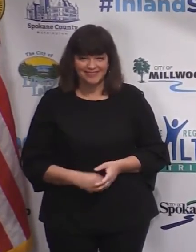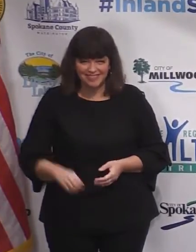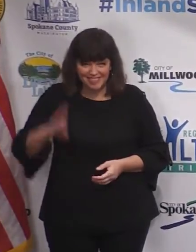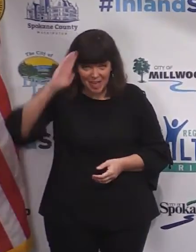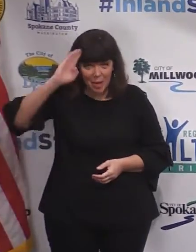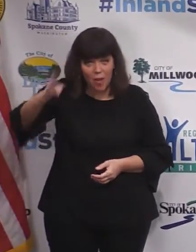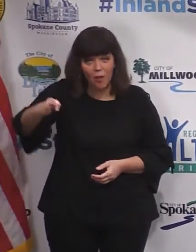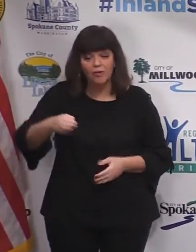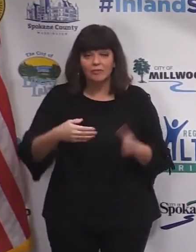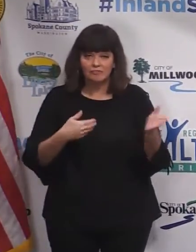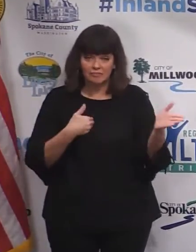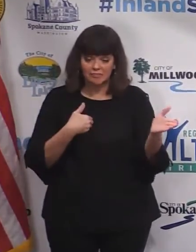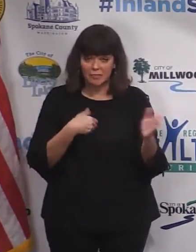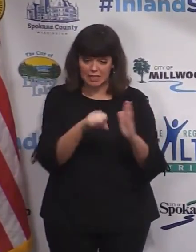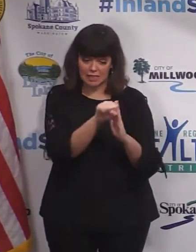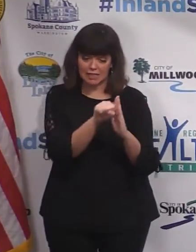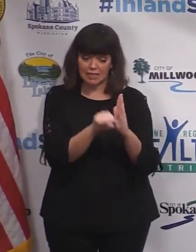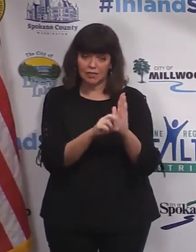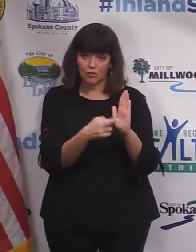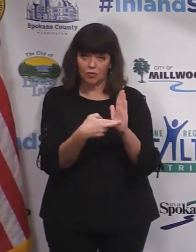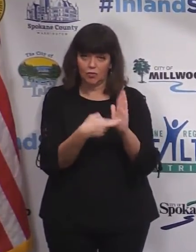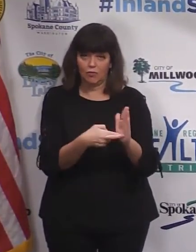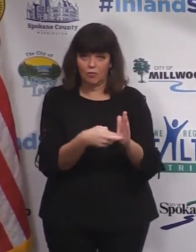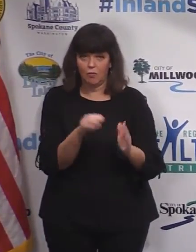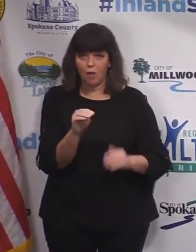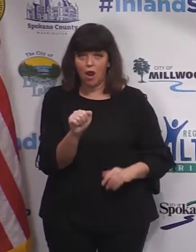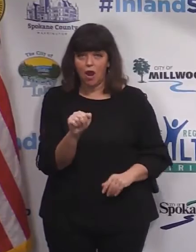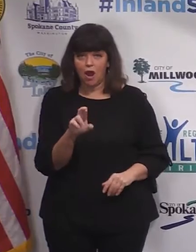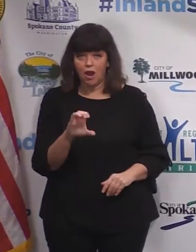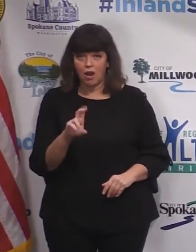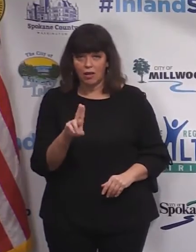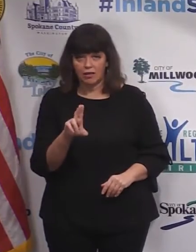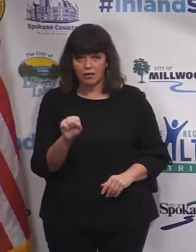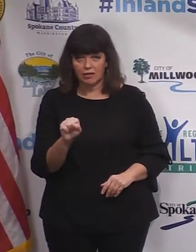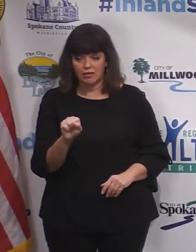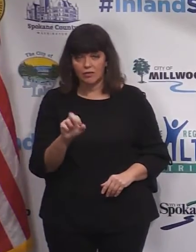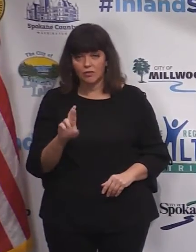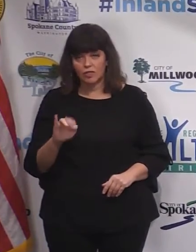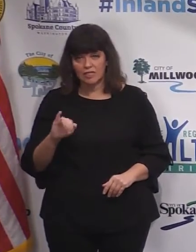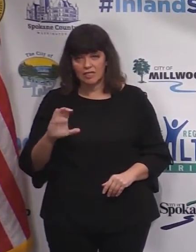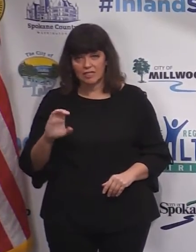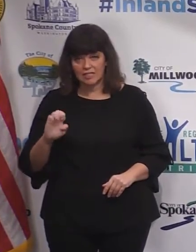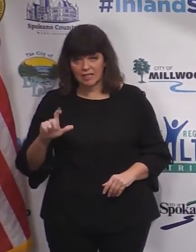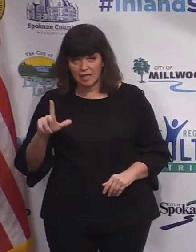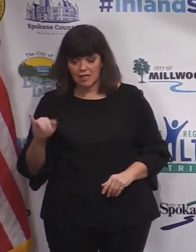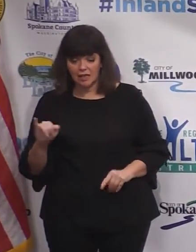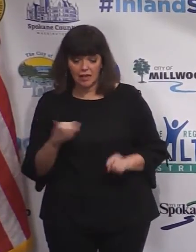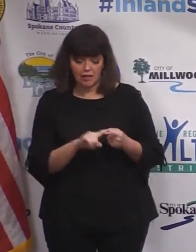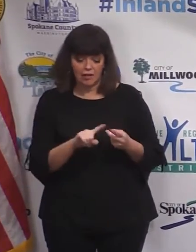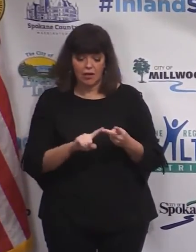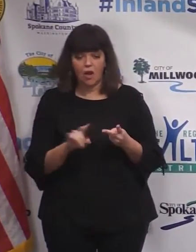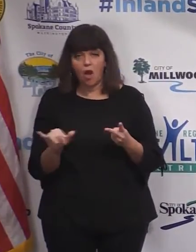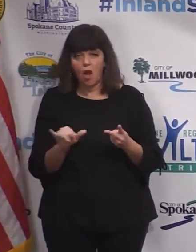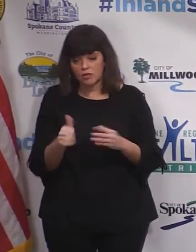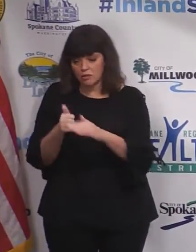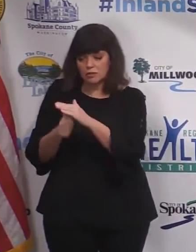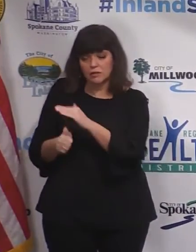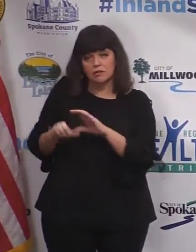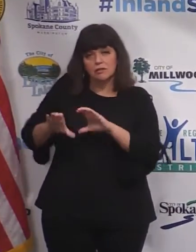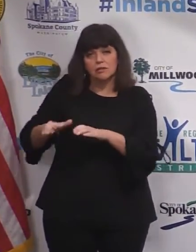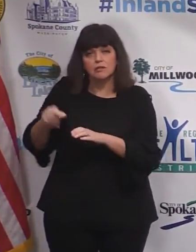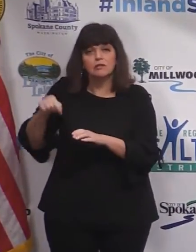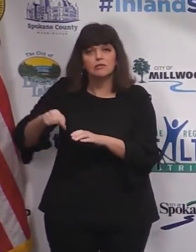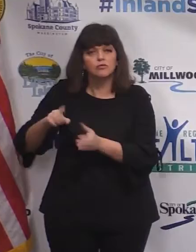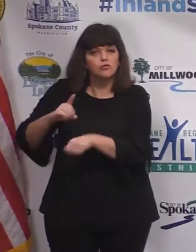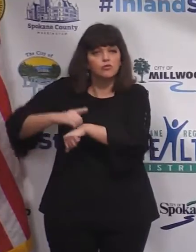Hello, I'm State Representative Marcus Riccelli, and I'm also a member of our Food Continuity Task Force. The need has grown since I last came in front of you on